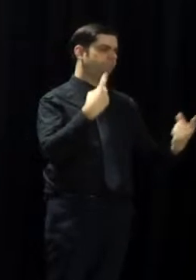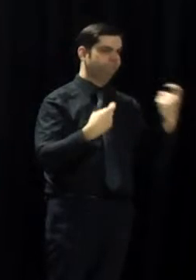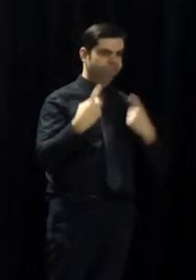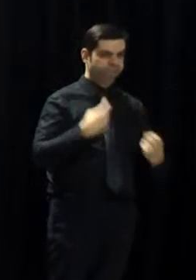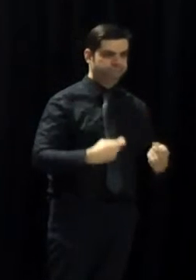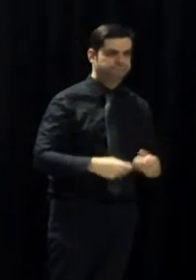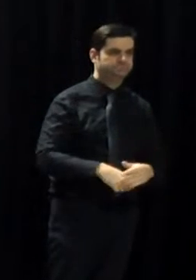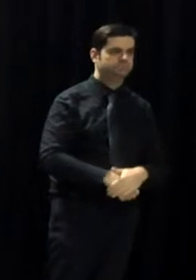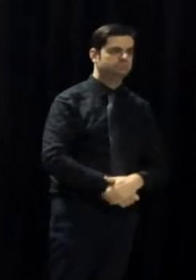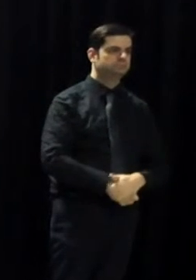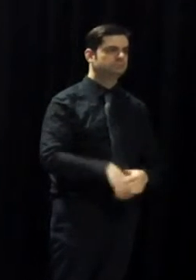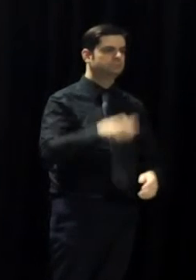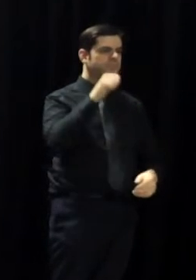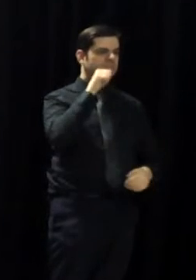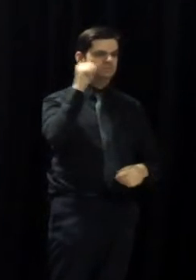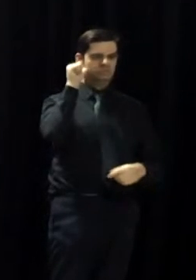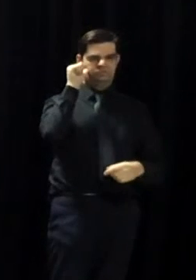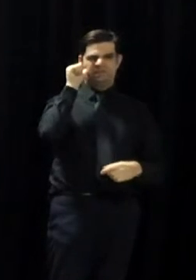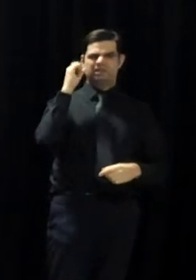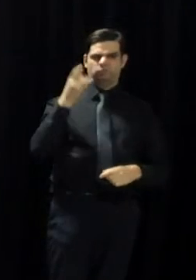of our community passed away.